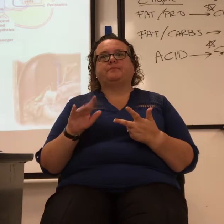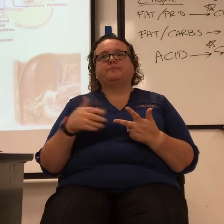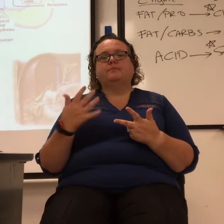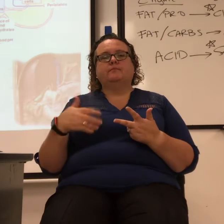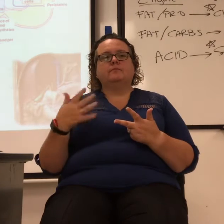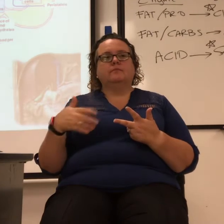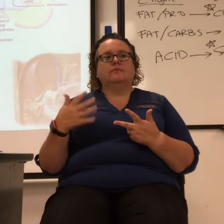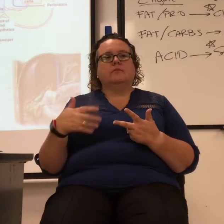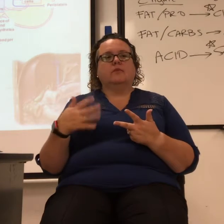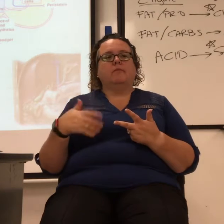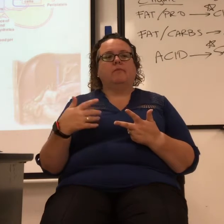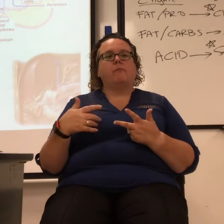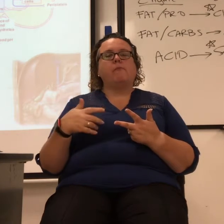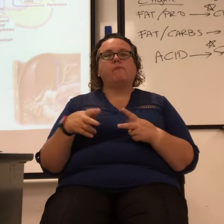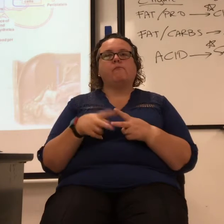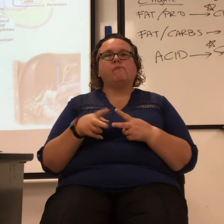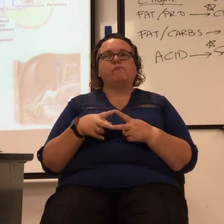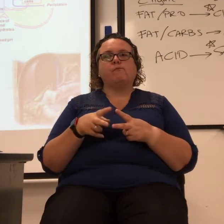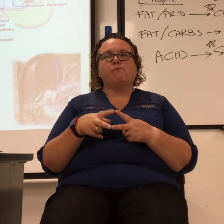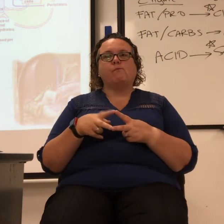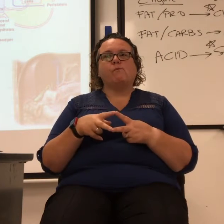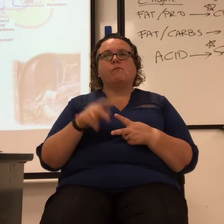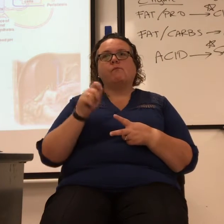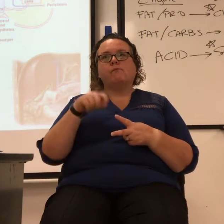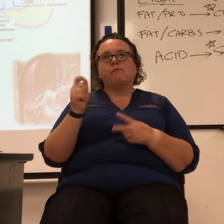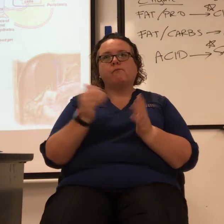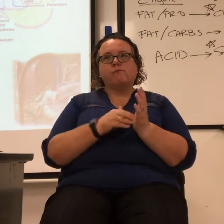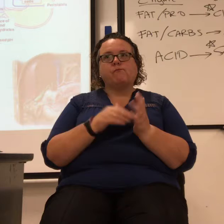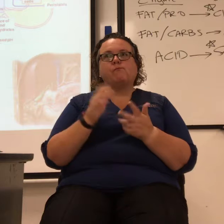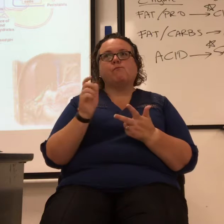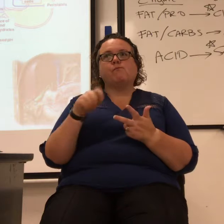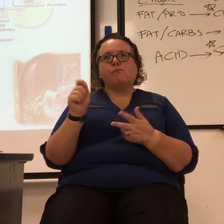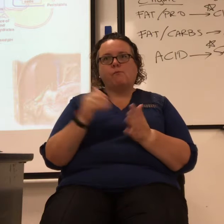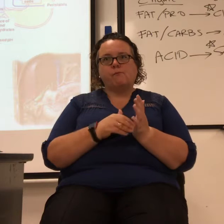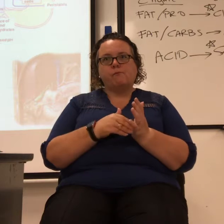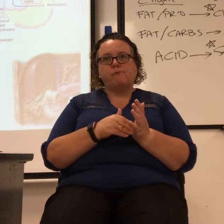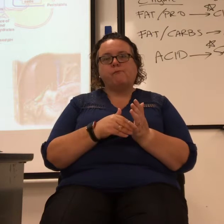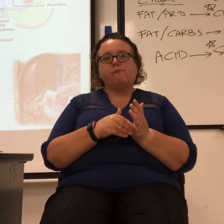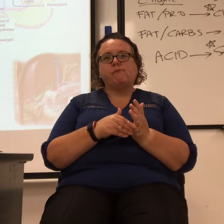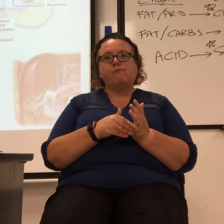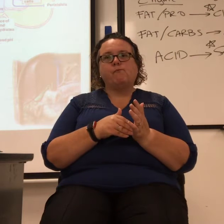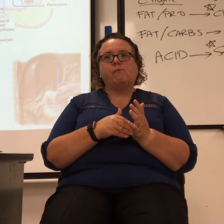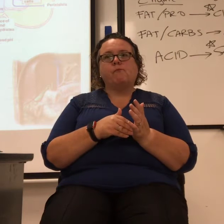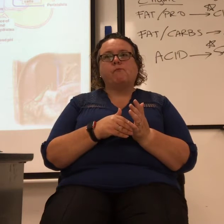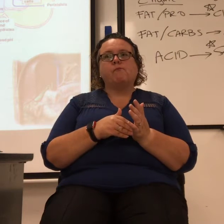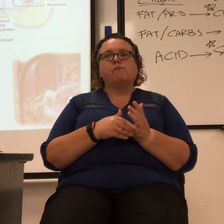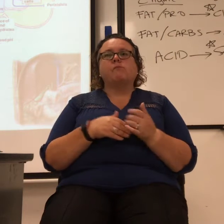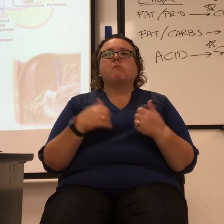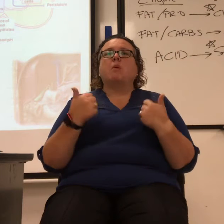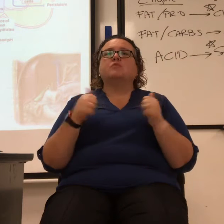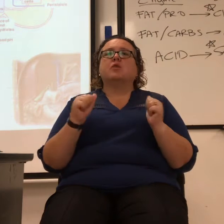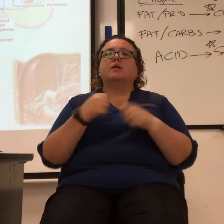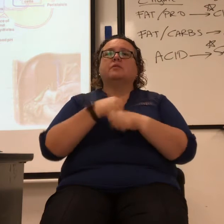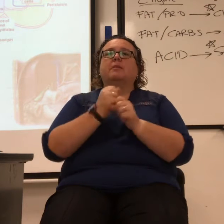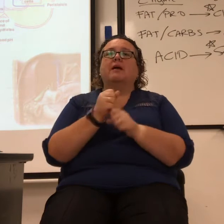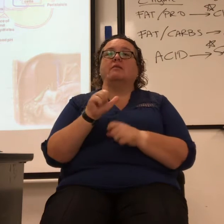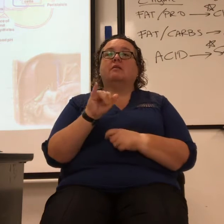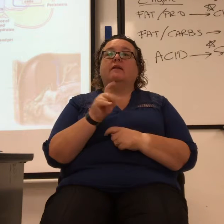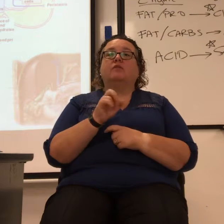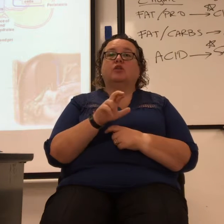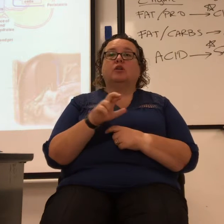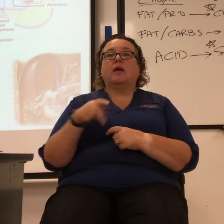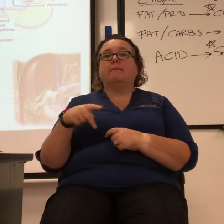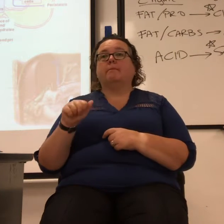This right here, these two. Check again, check again. I'm trying to make the liver and pancreas stand